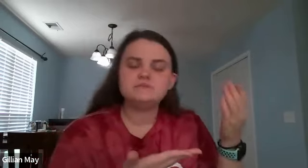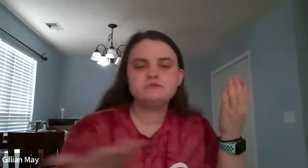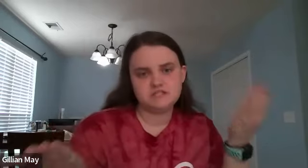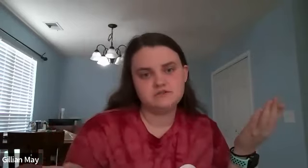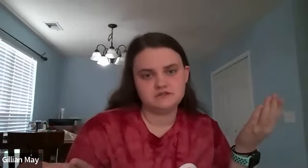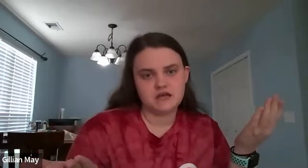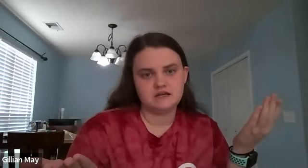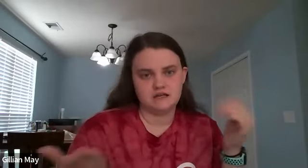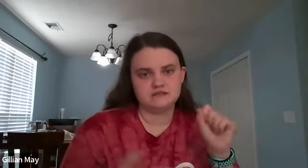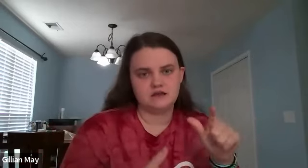we do use that in ASL.